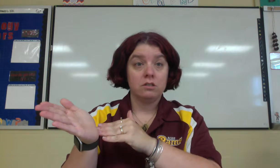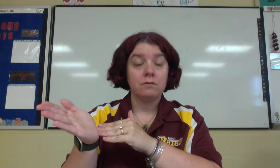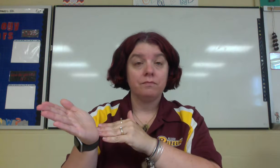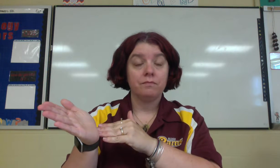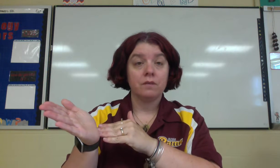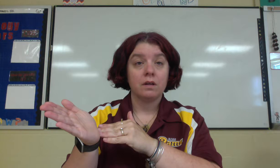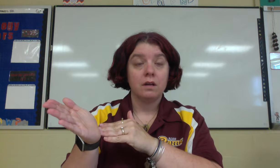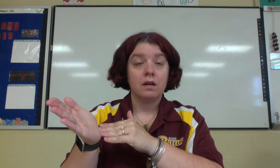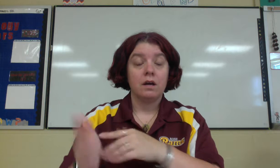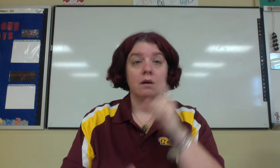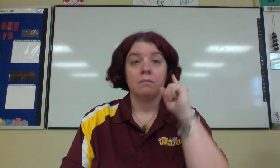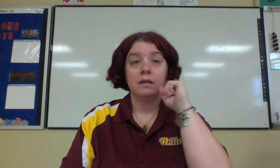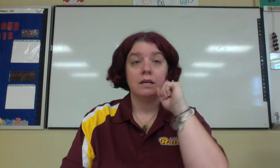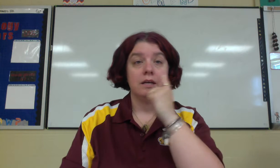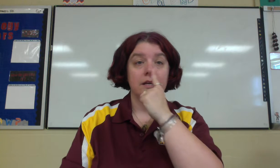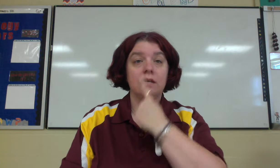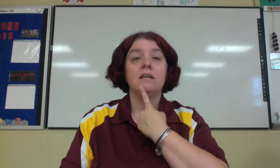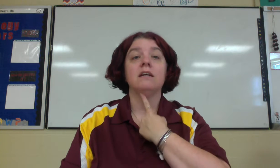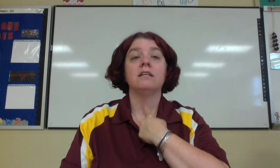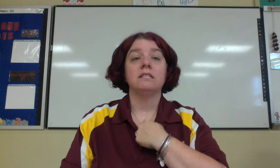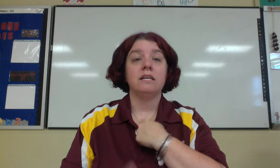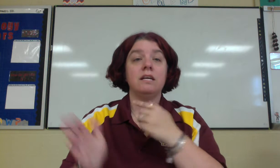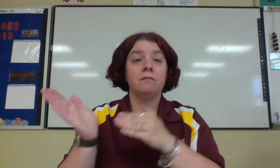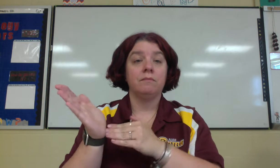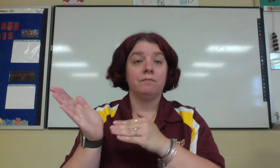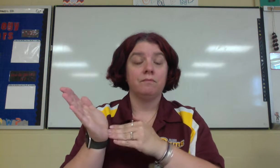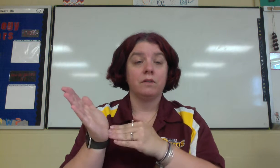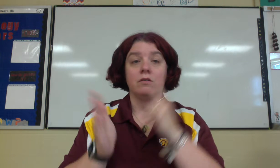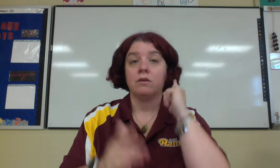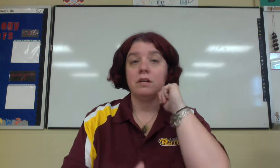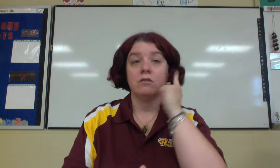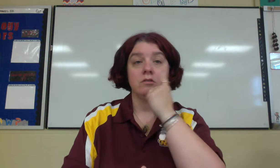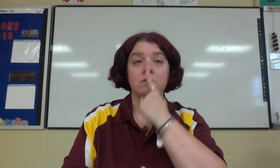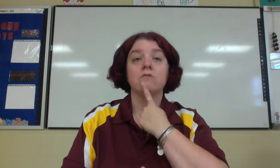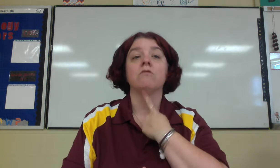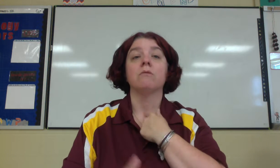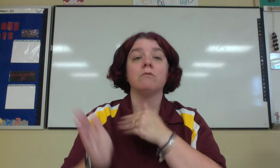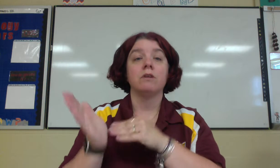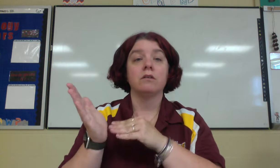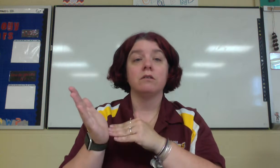ENT so ears nose and throat doctor